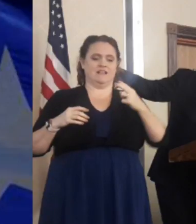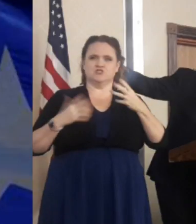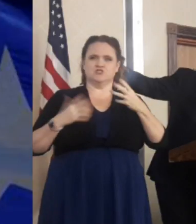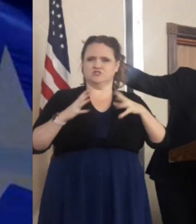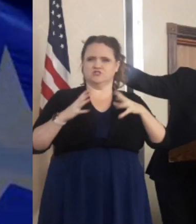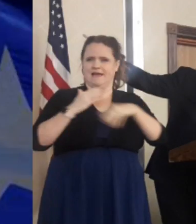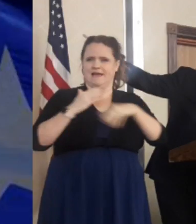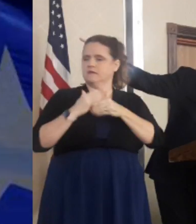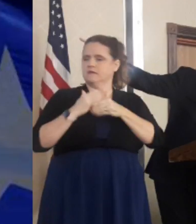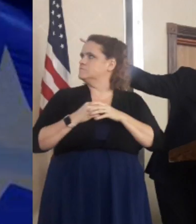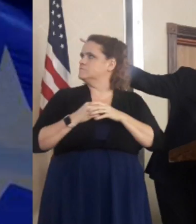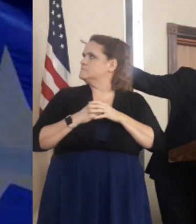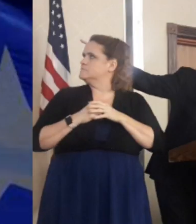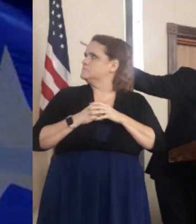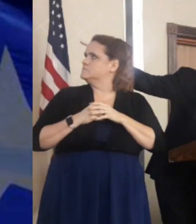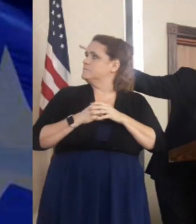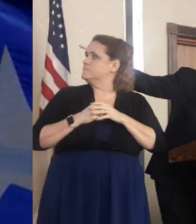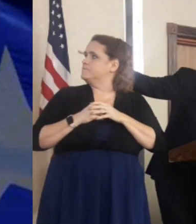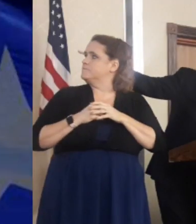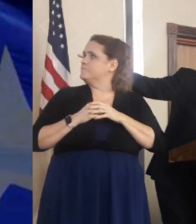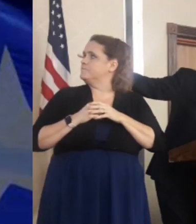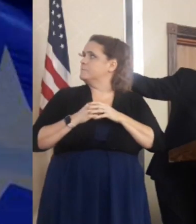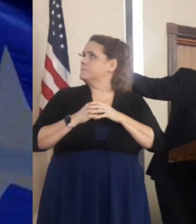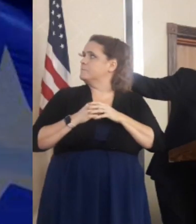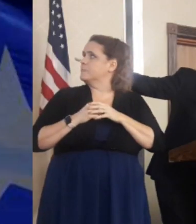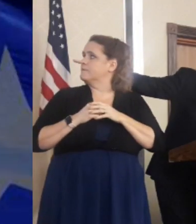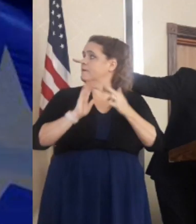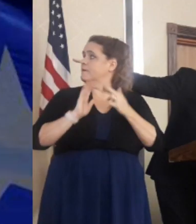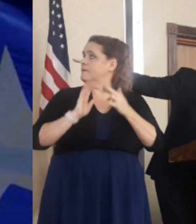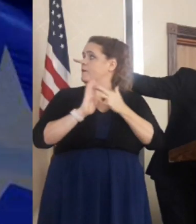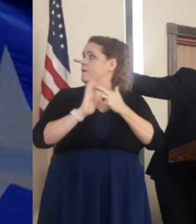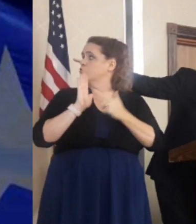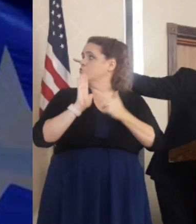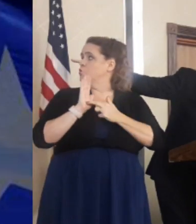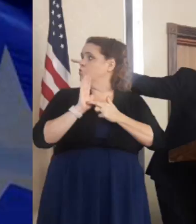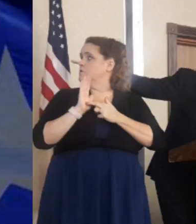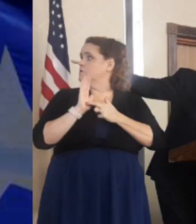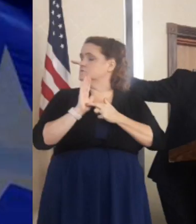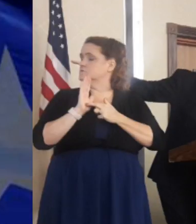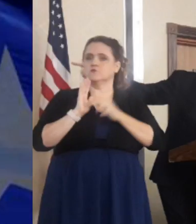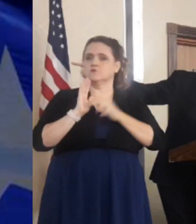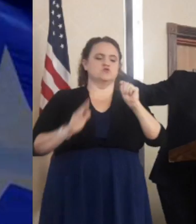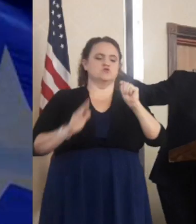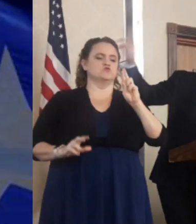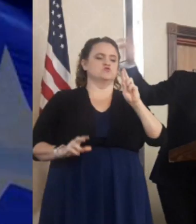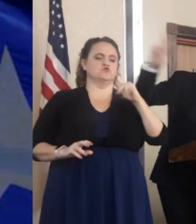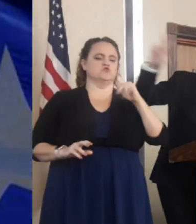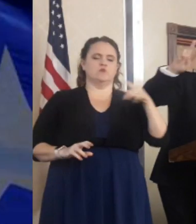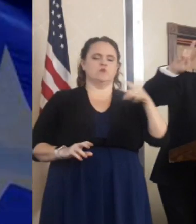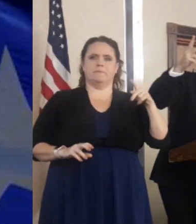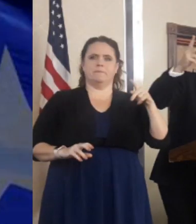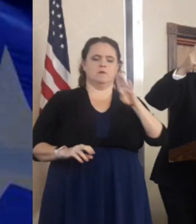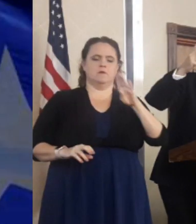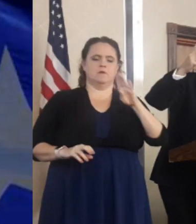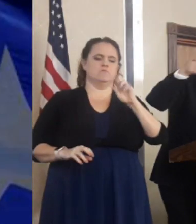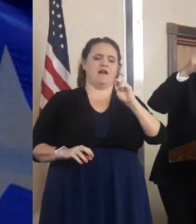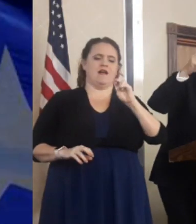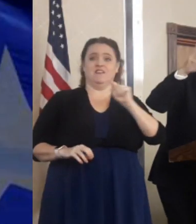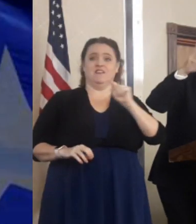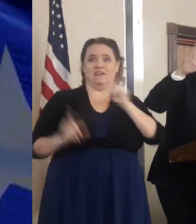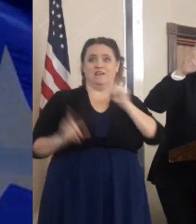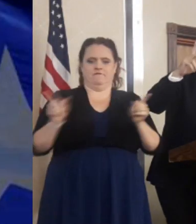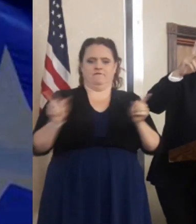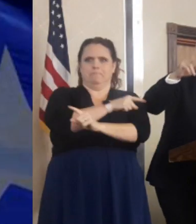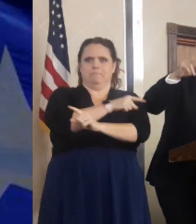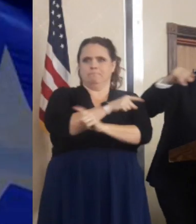And on rules, Tripp Bryant was added, and in reality, those two were just flipped. They agreed to